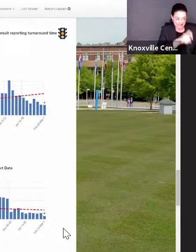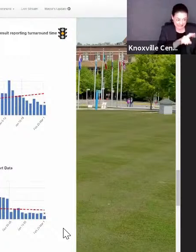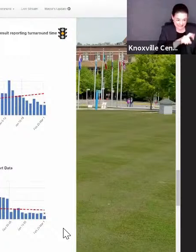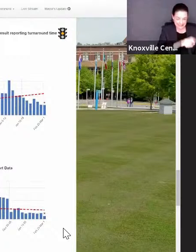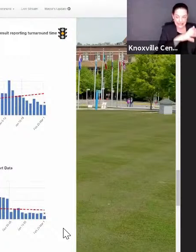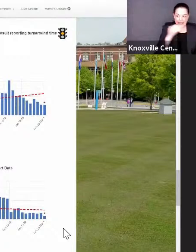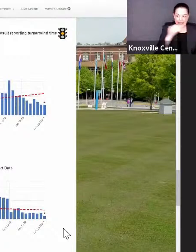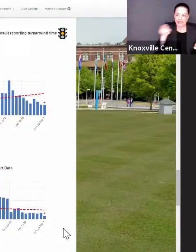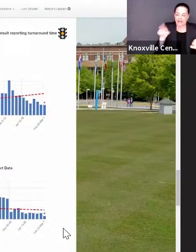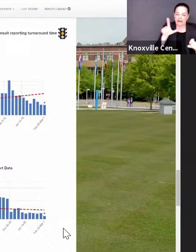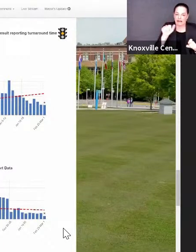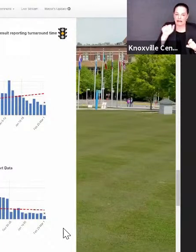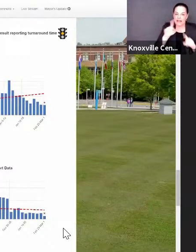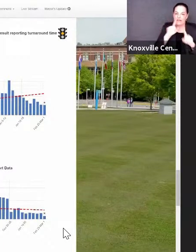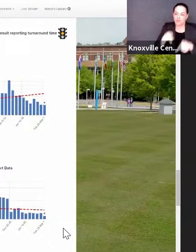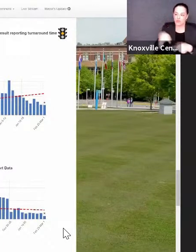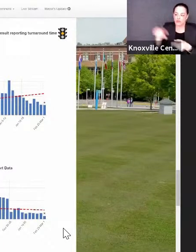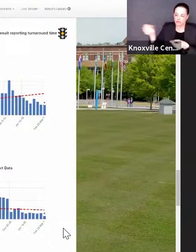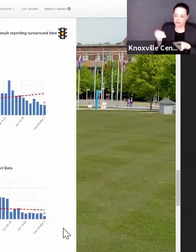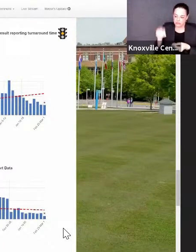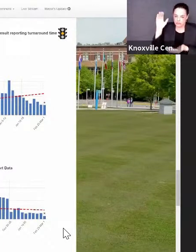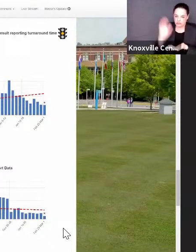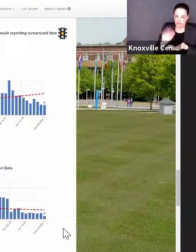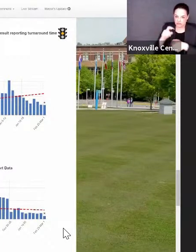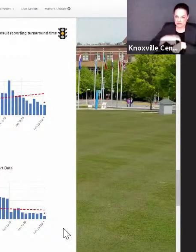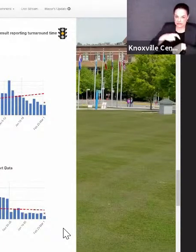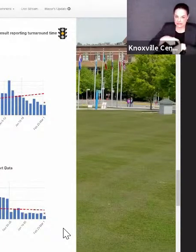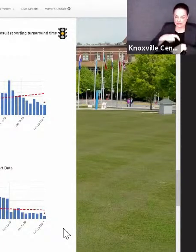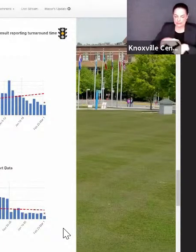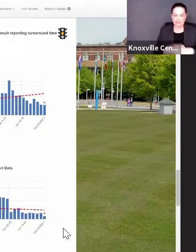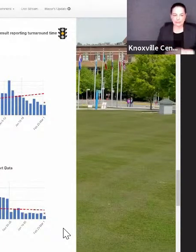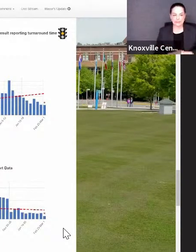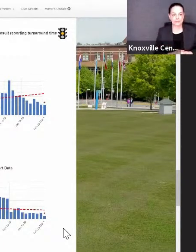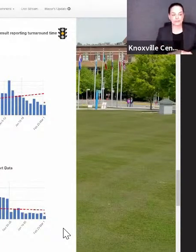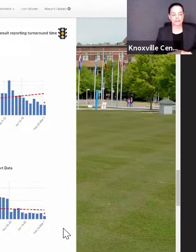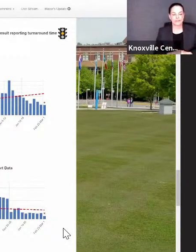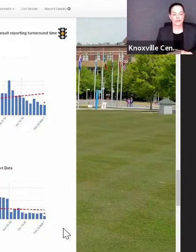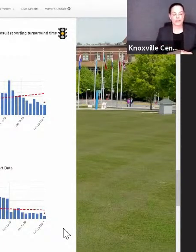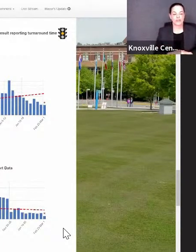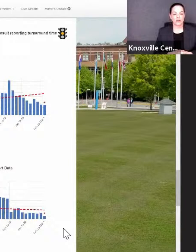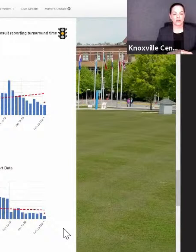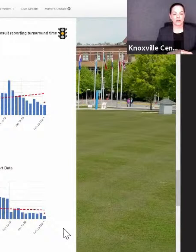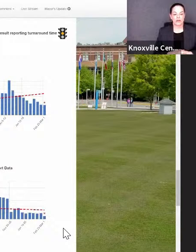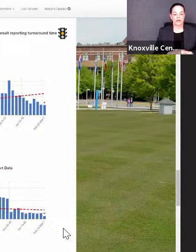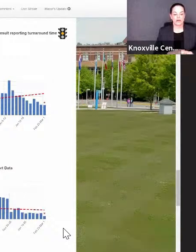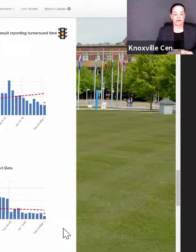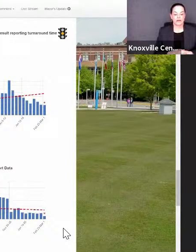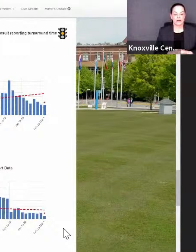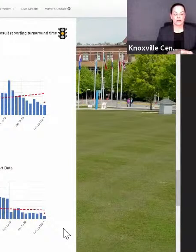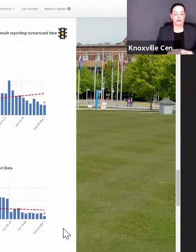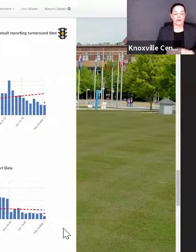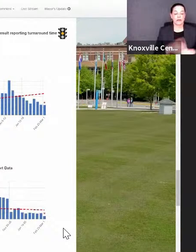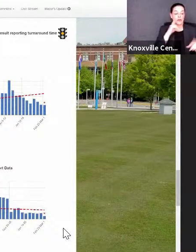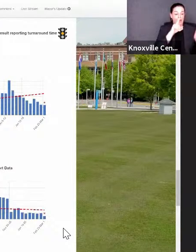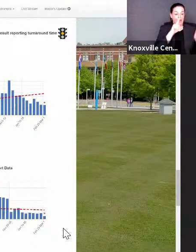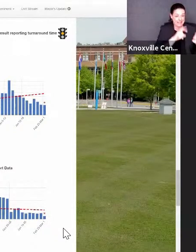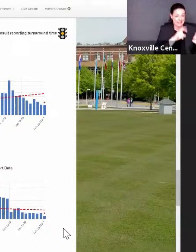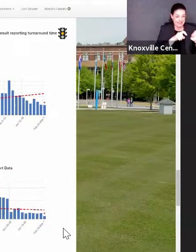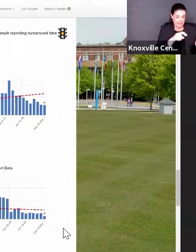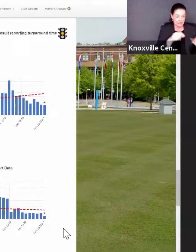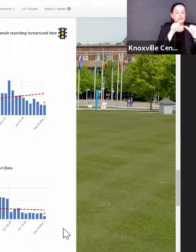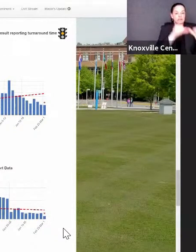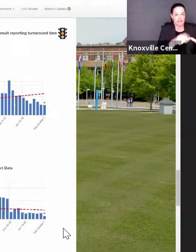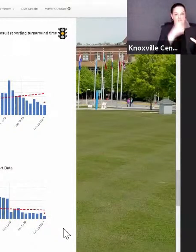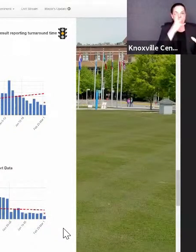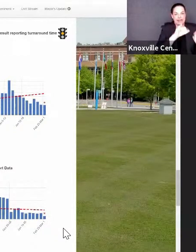diagnostic testing with consistent or decreased test result reporting turnaround time. Regarding testing, we continue to see